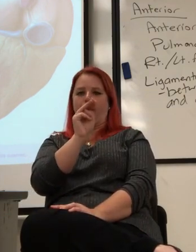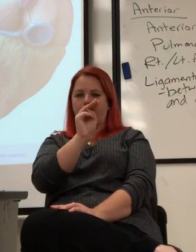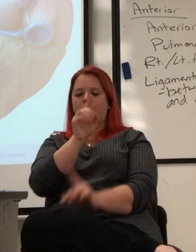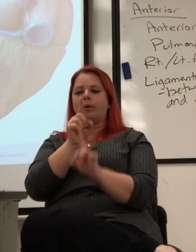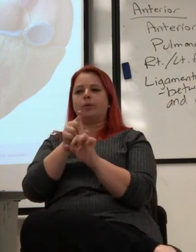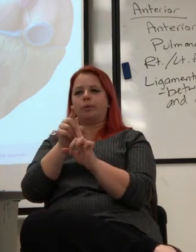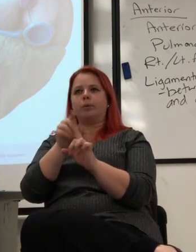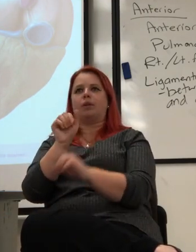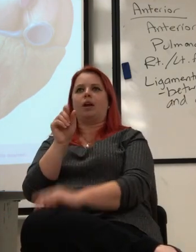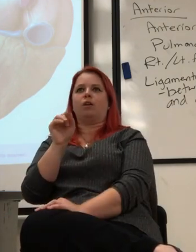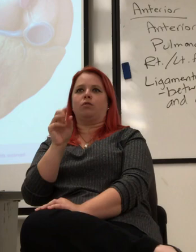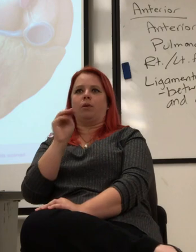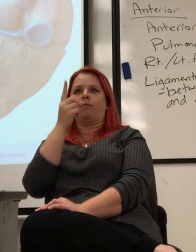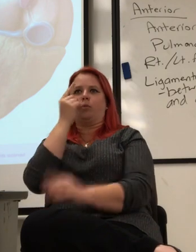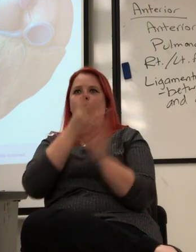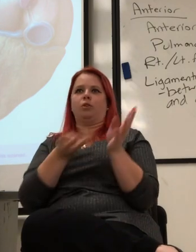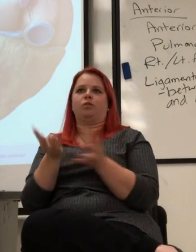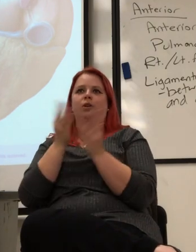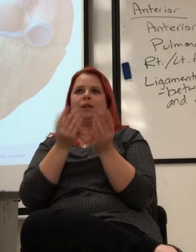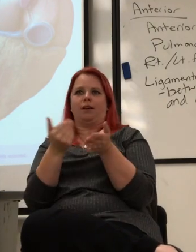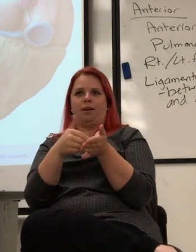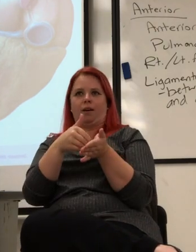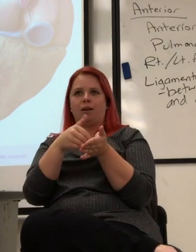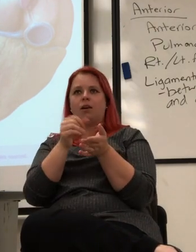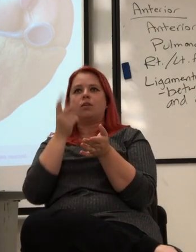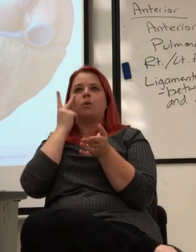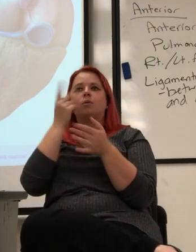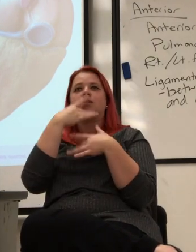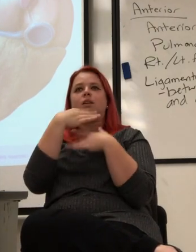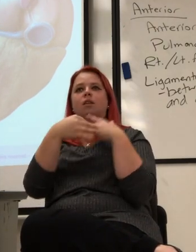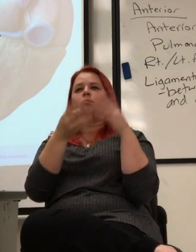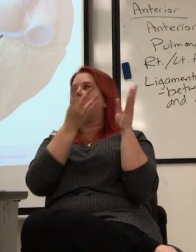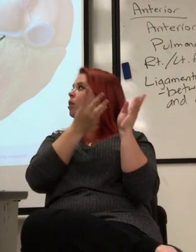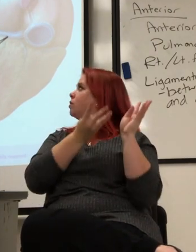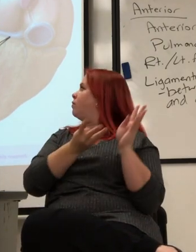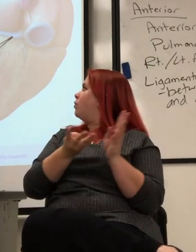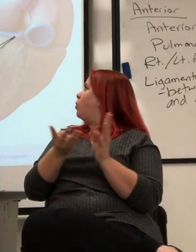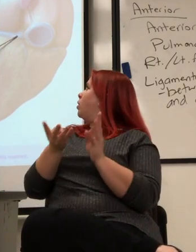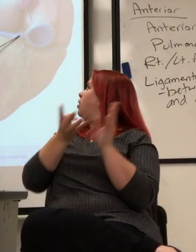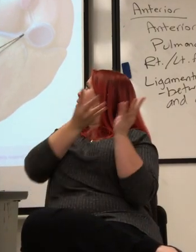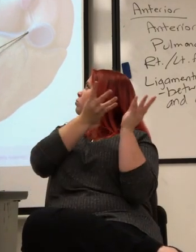So as we look at it here, blood is flowing, I guess, this way,